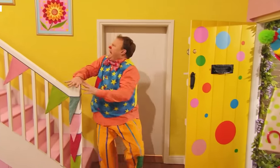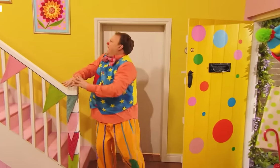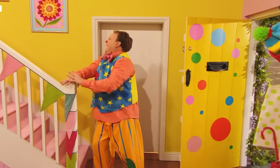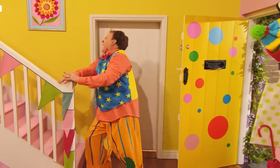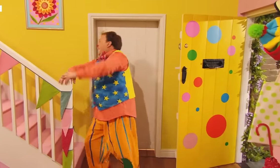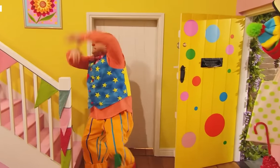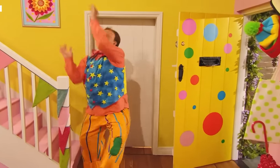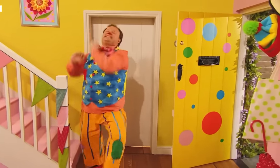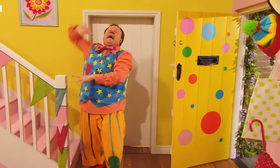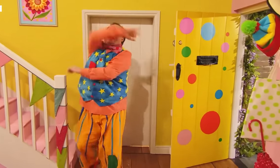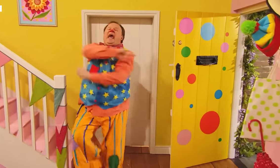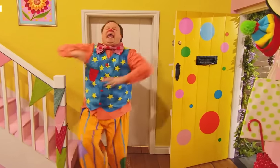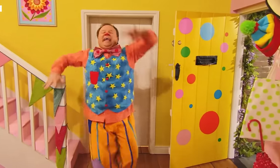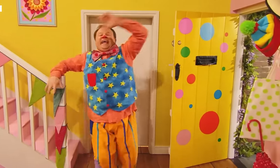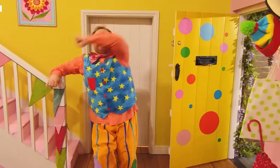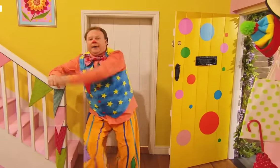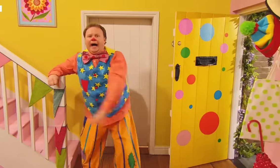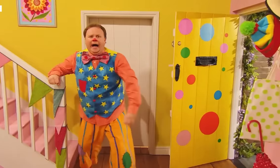Mr. Tumble!